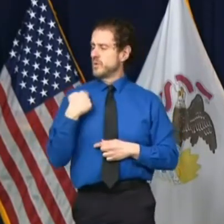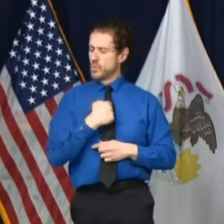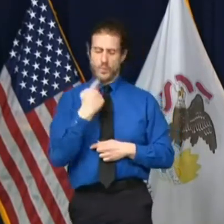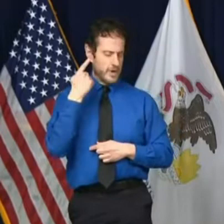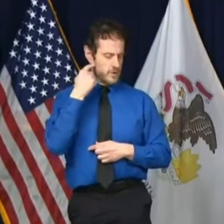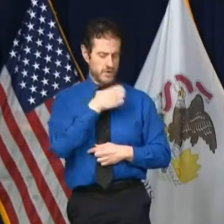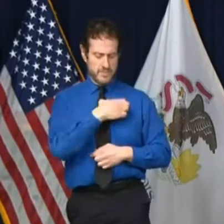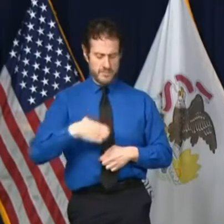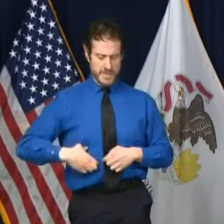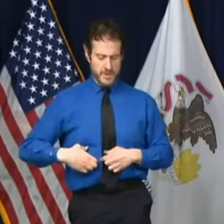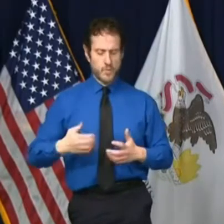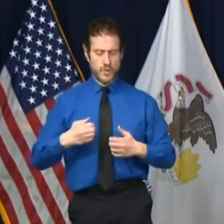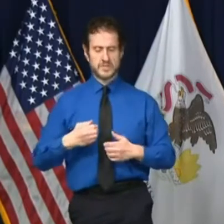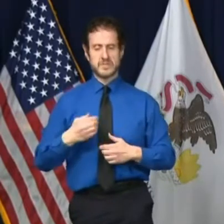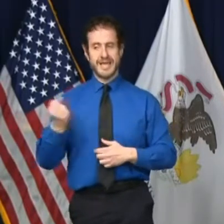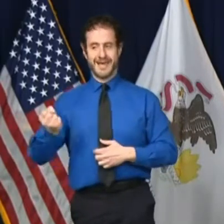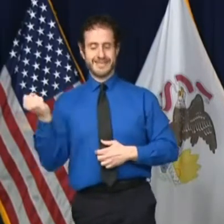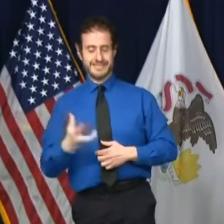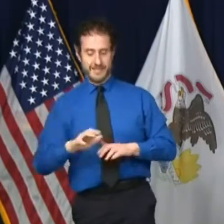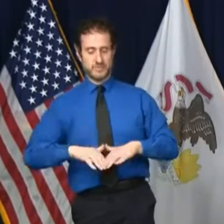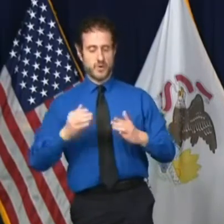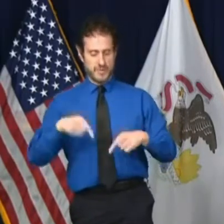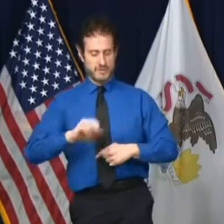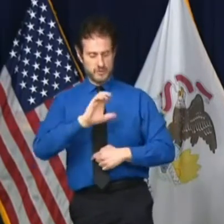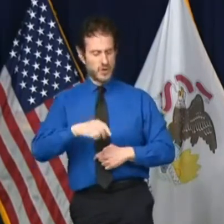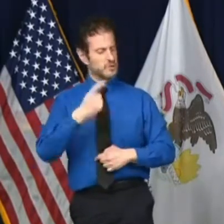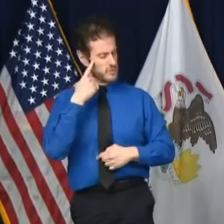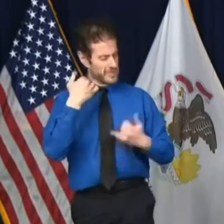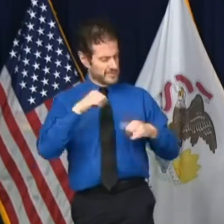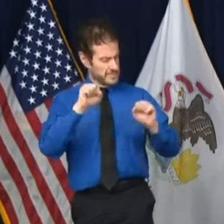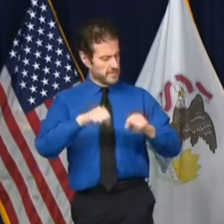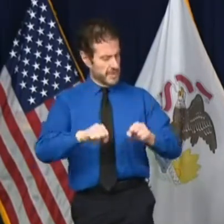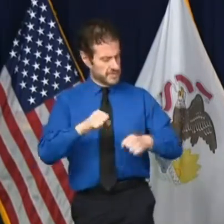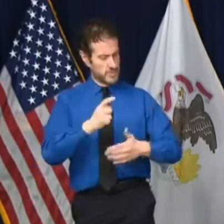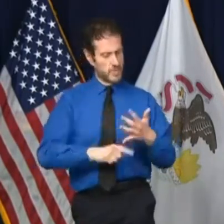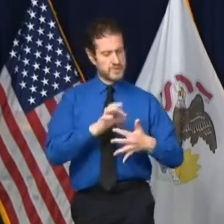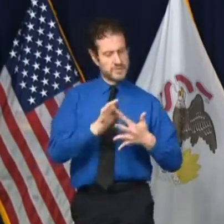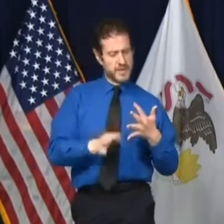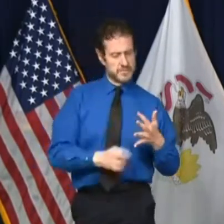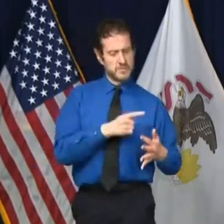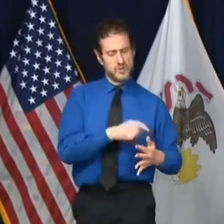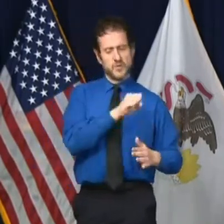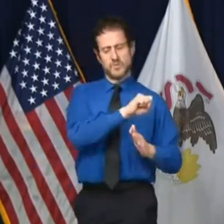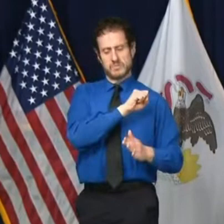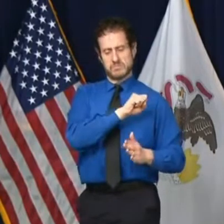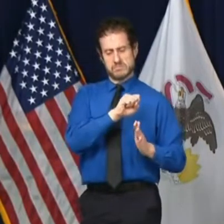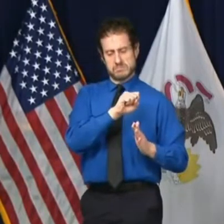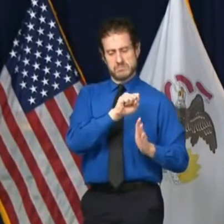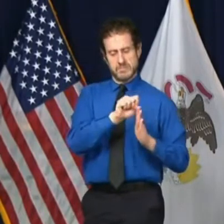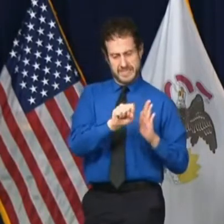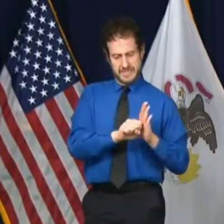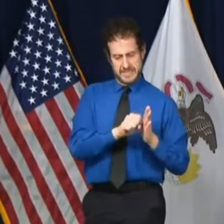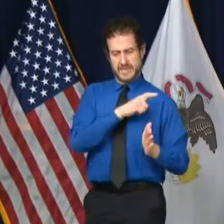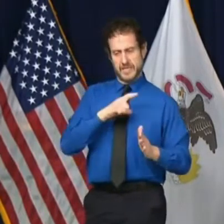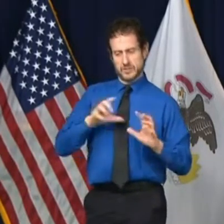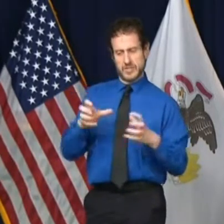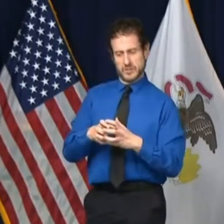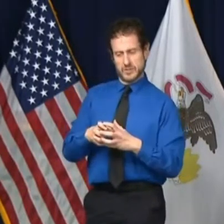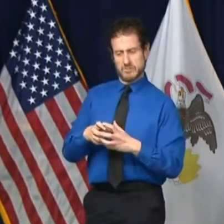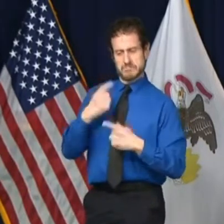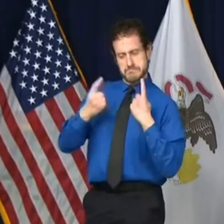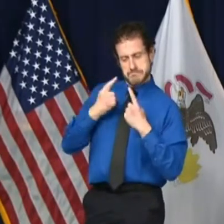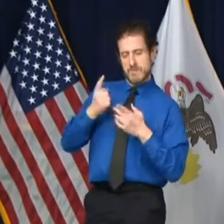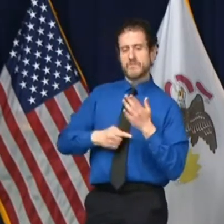advocating for a Chicago casino. Do you think that's still a possibility, and what are some options you and the state legislators are considering in making